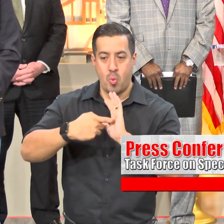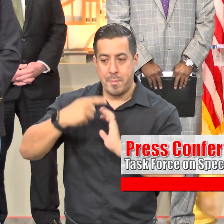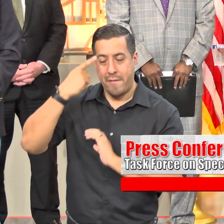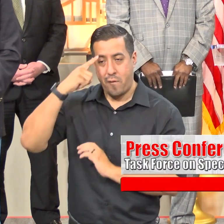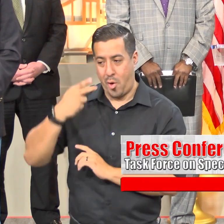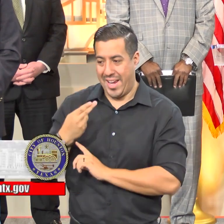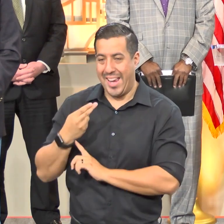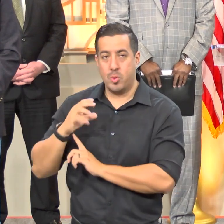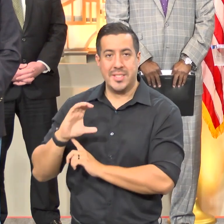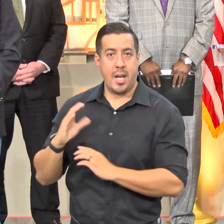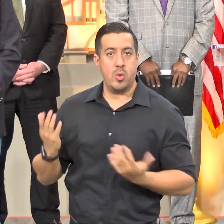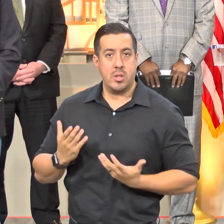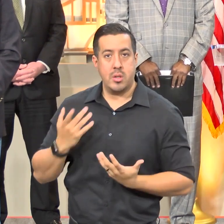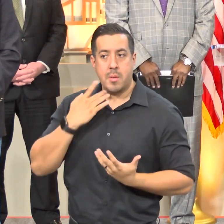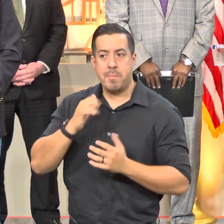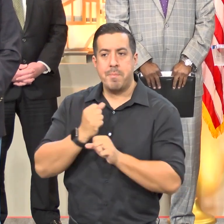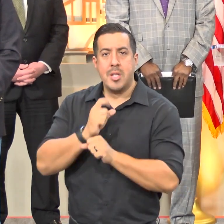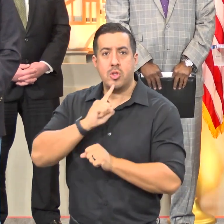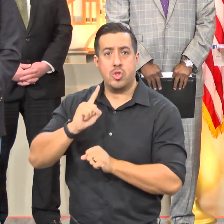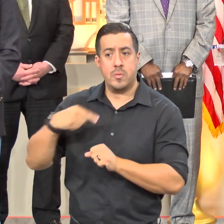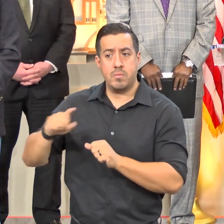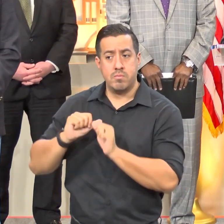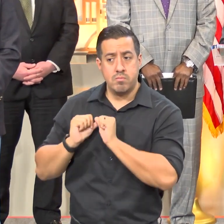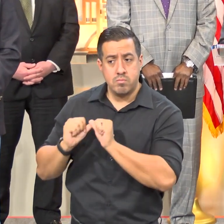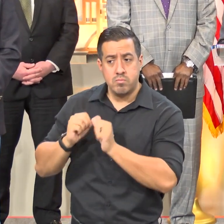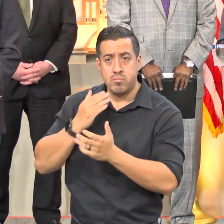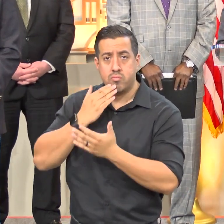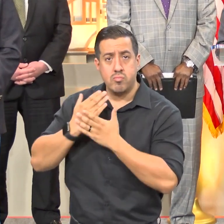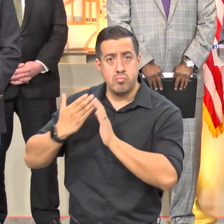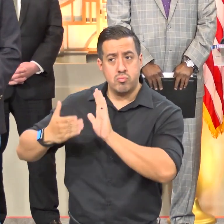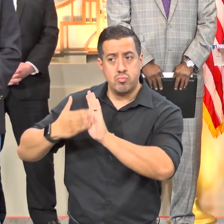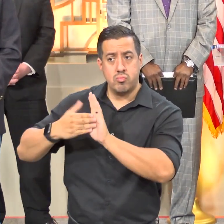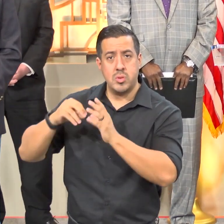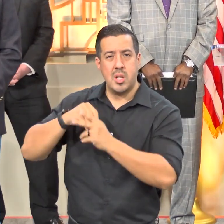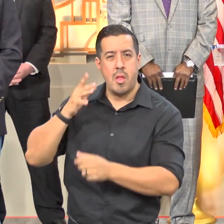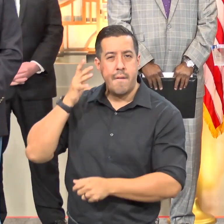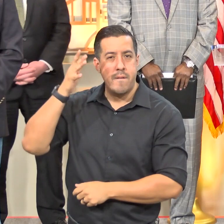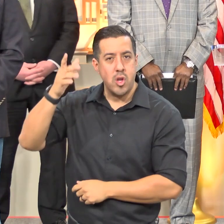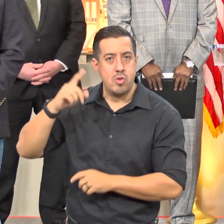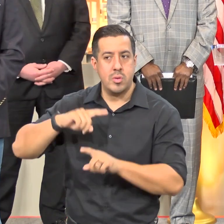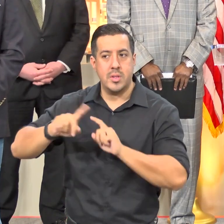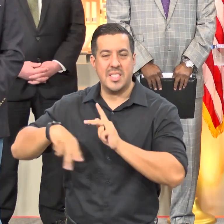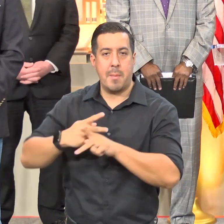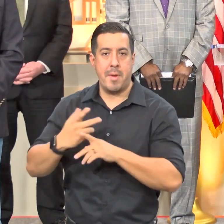County to ensure consistent operational standards for future events.